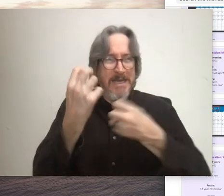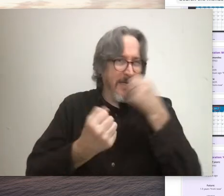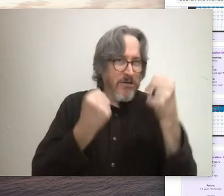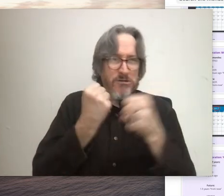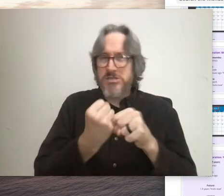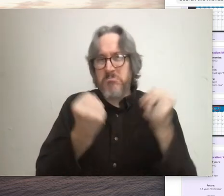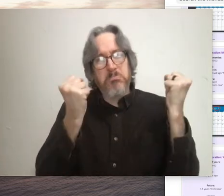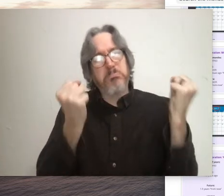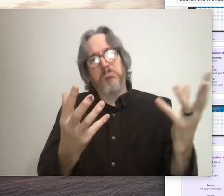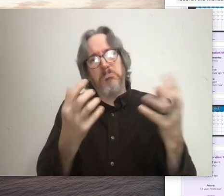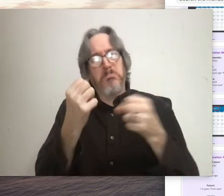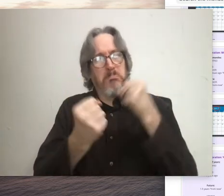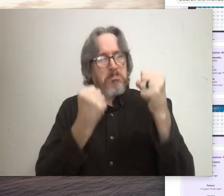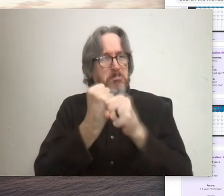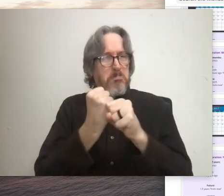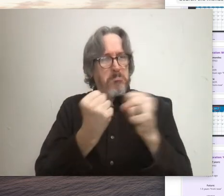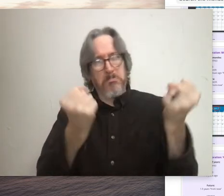many years,